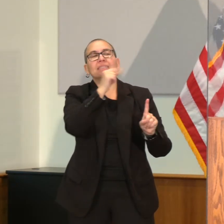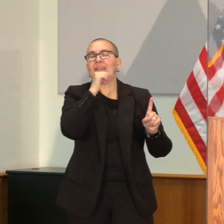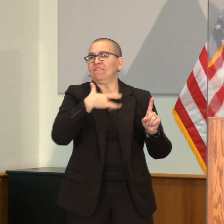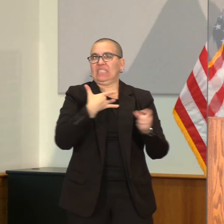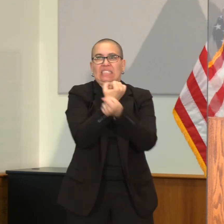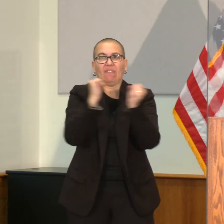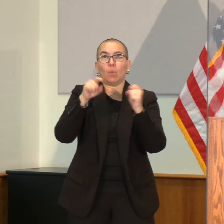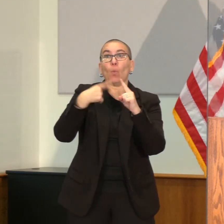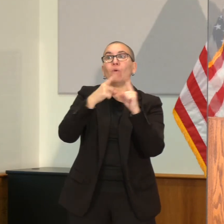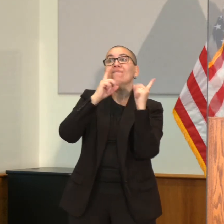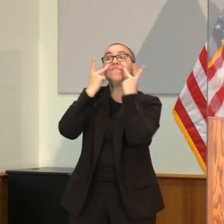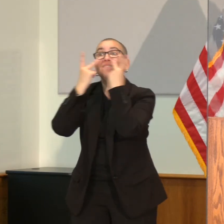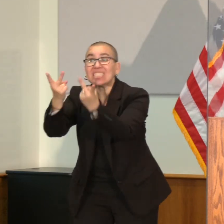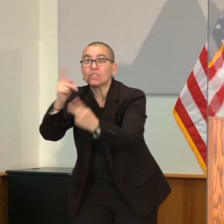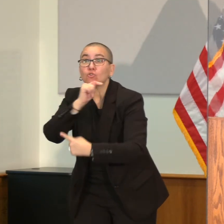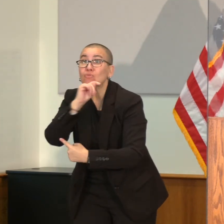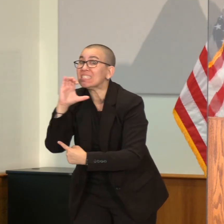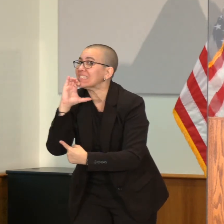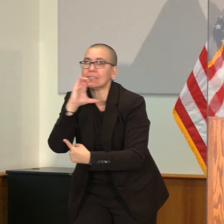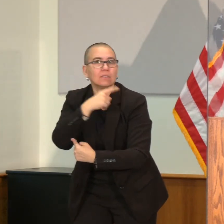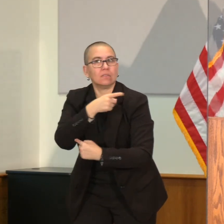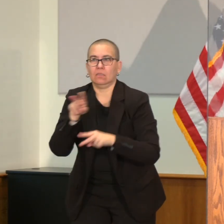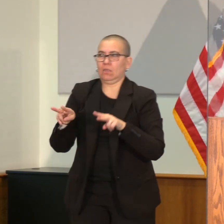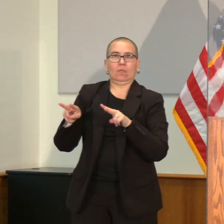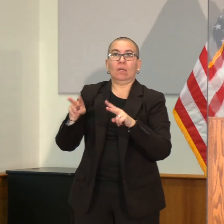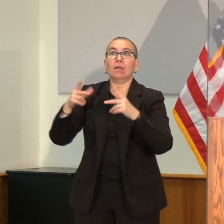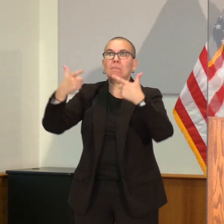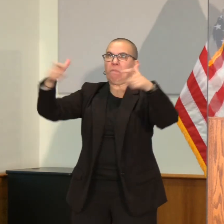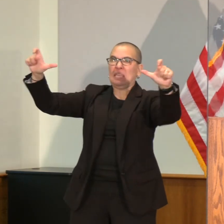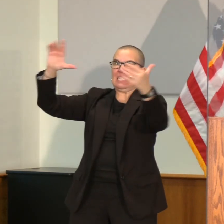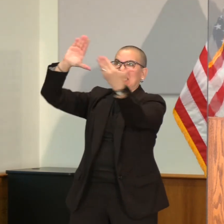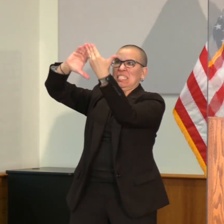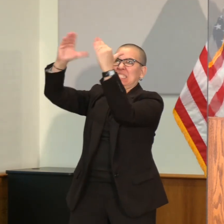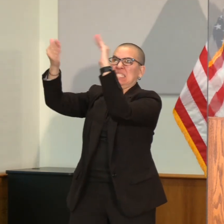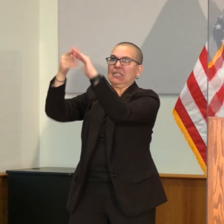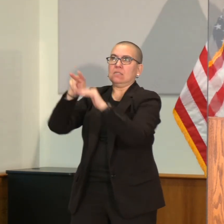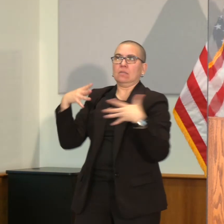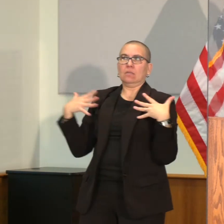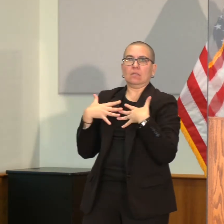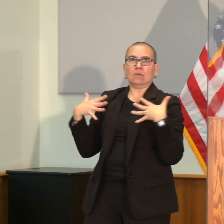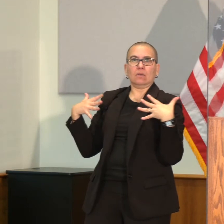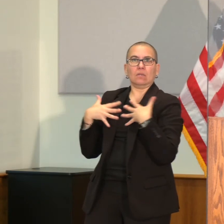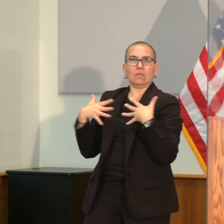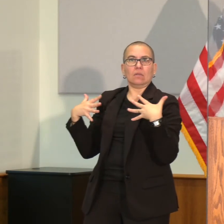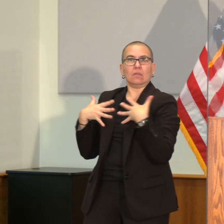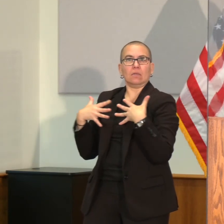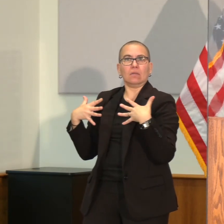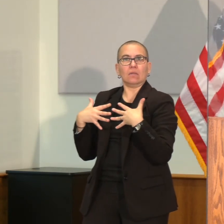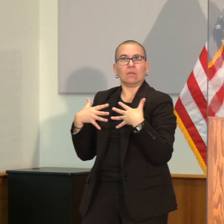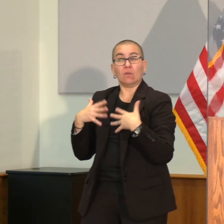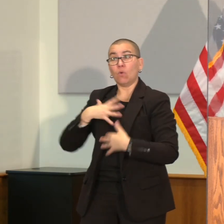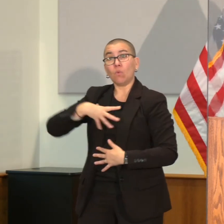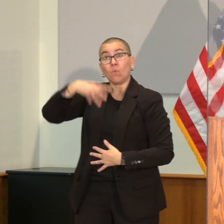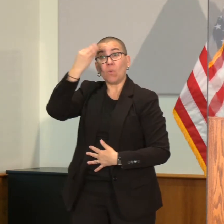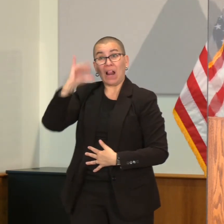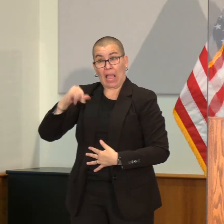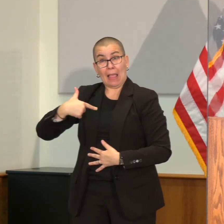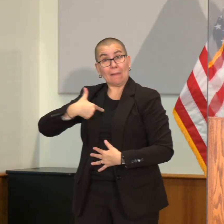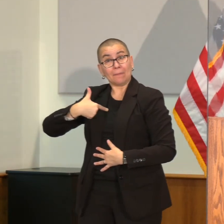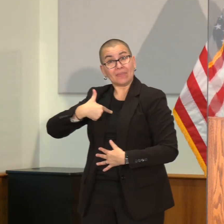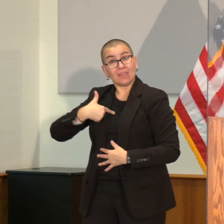don't trust the intentions of people like me. It is incumbent on us as leaders to make this